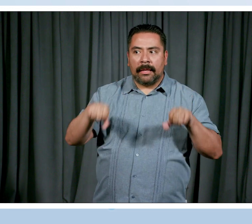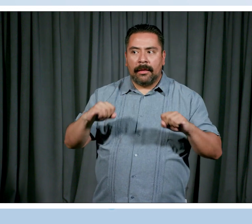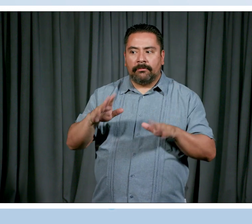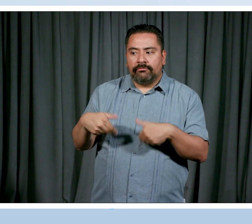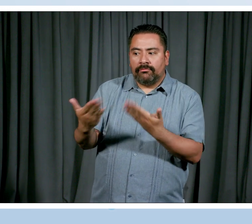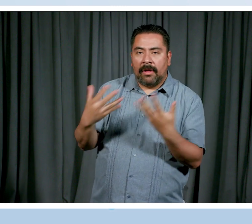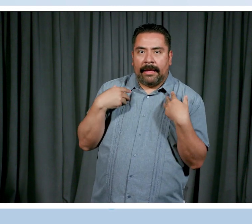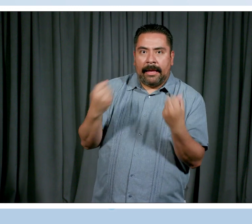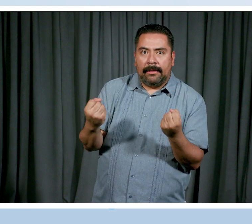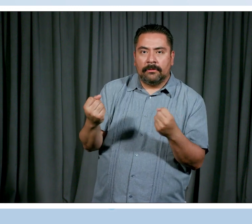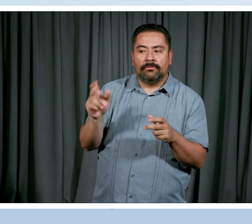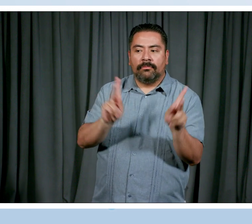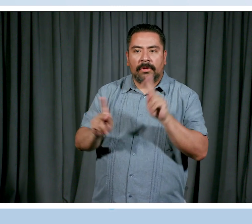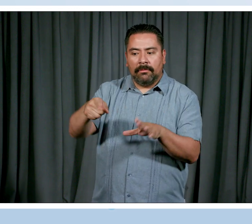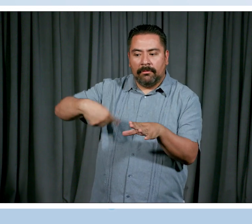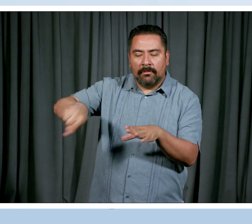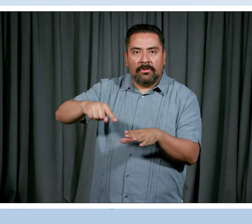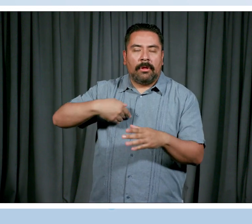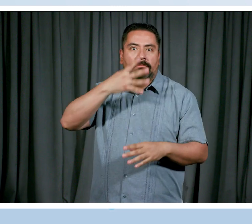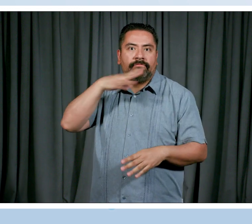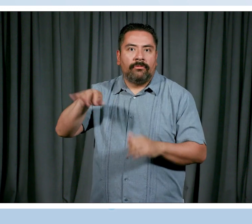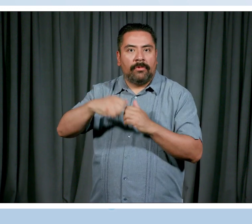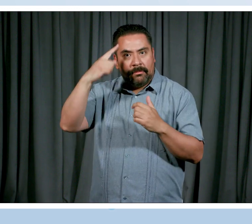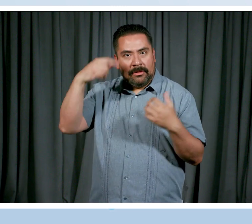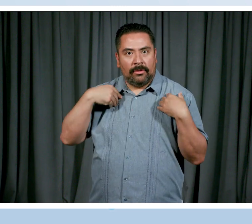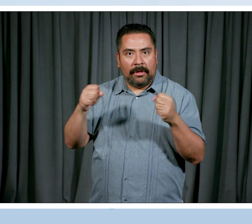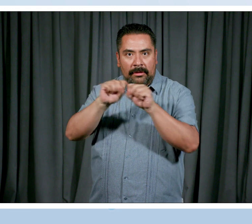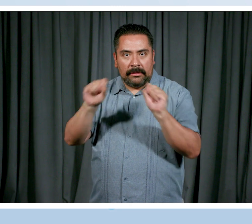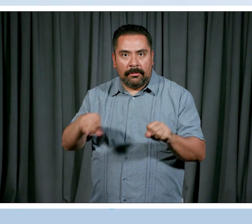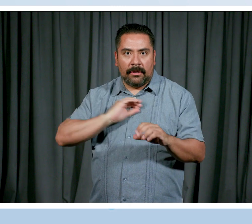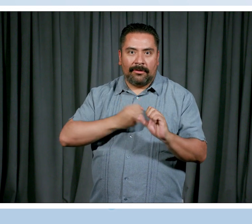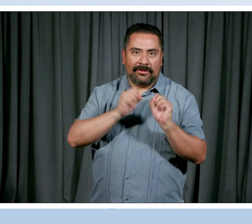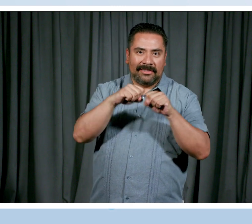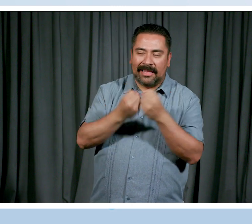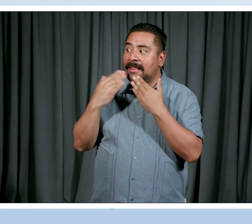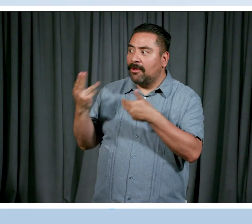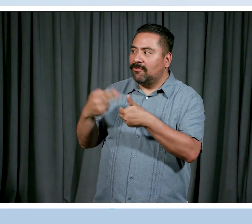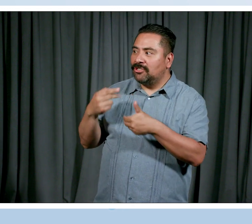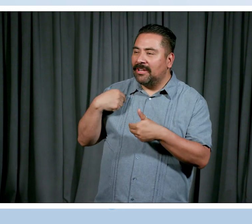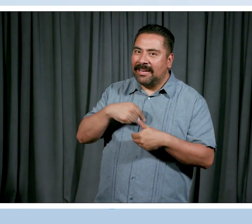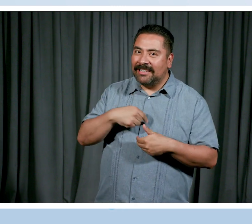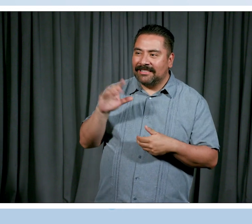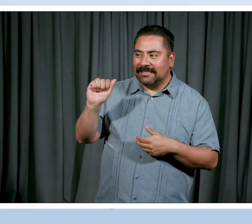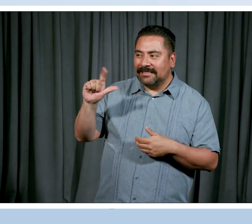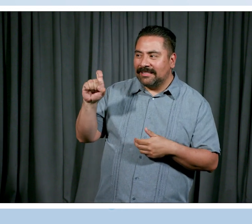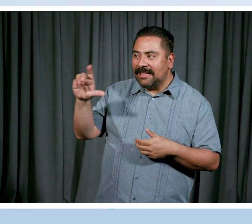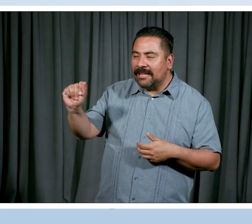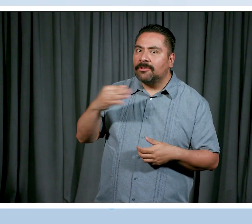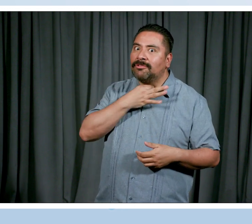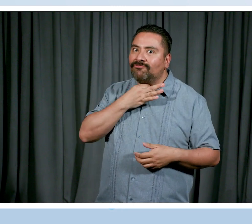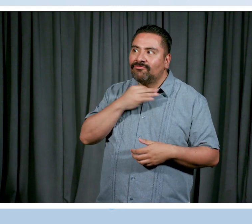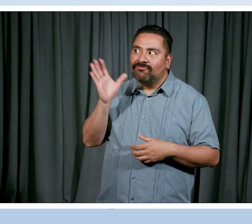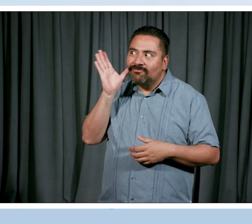healing to those who are overlooked in our mental health system and in our society. Thanks for joining us, Alexa. We'd love to